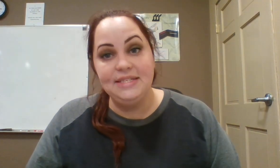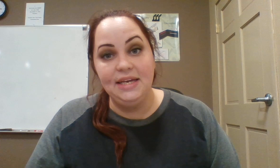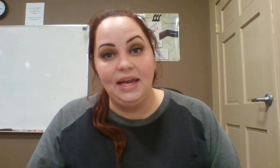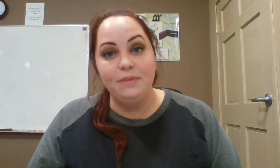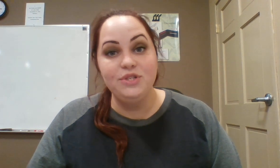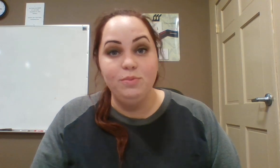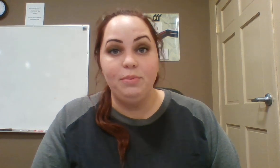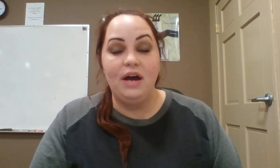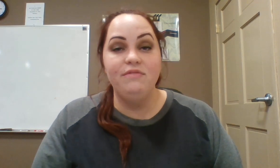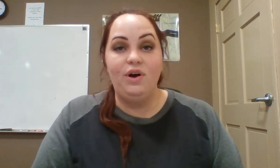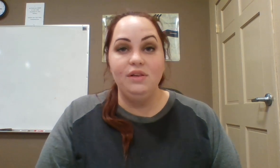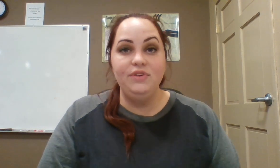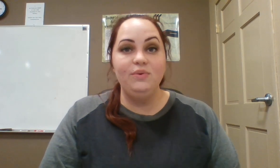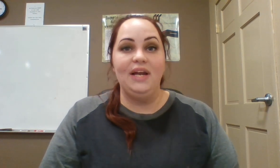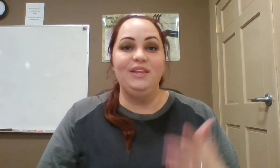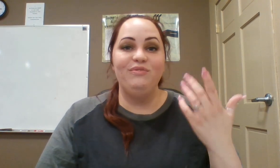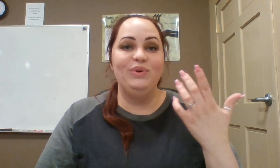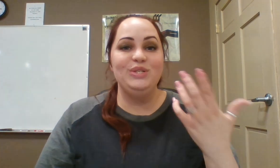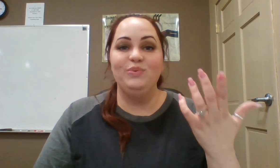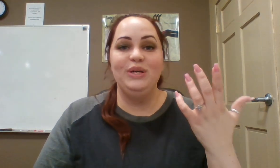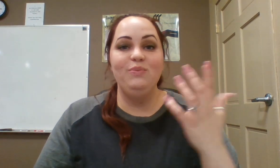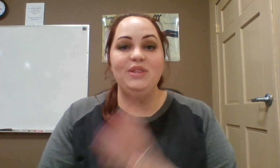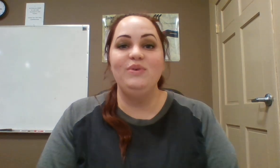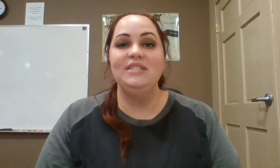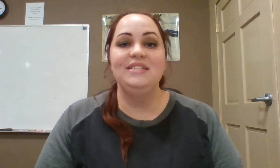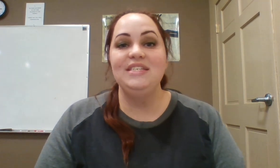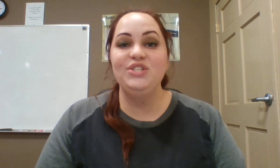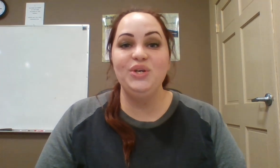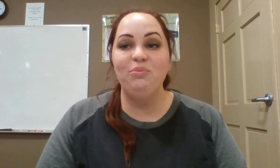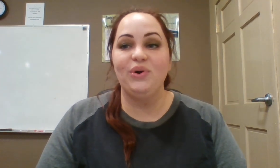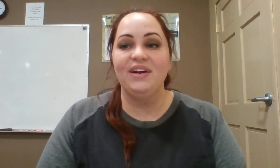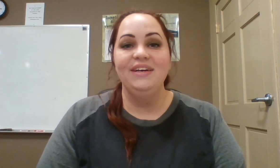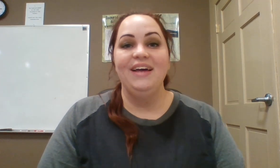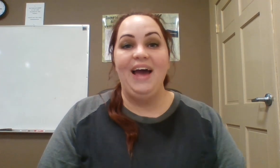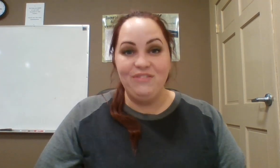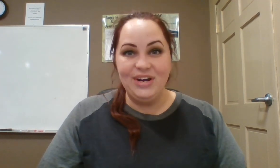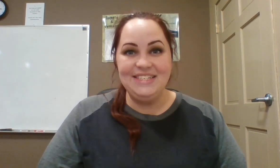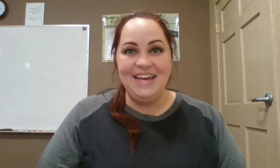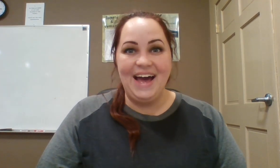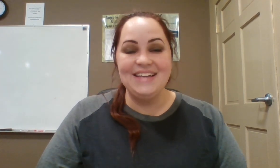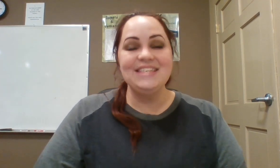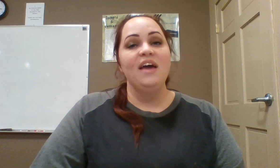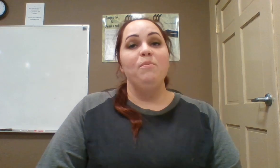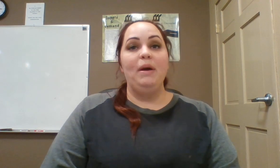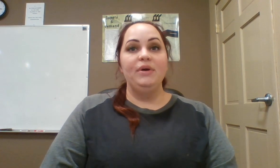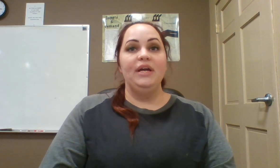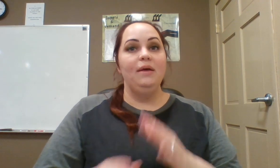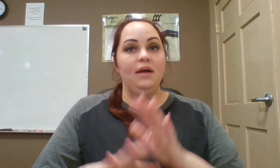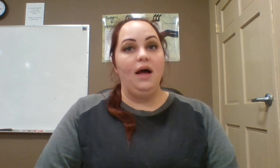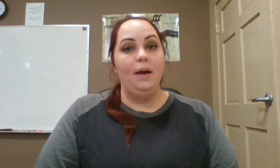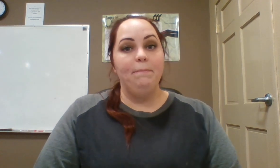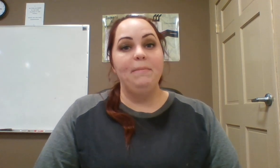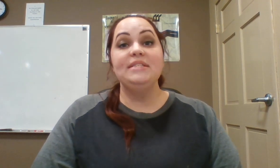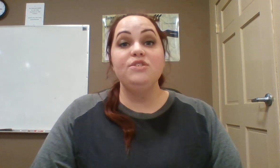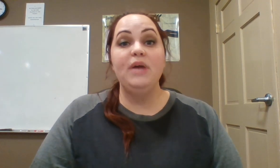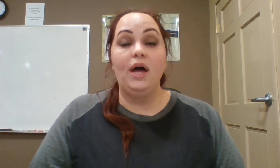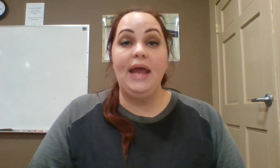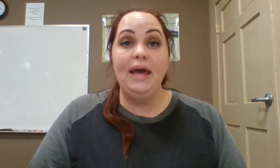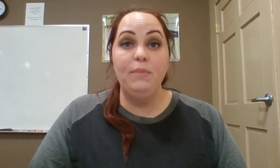amazing, and I'm super proud of all of you, and I look forward to working with you and teaching you more. Have a great day, guys. Remember, message me on